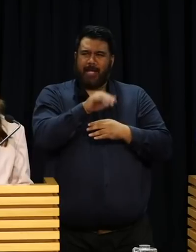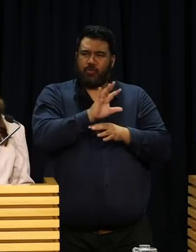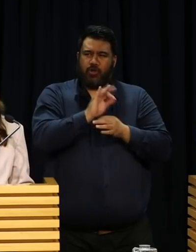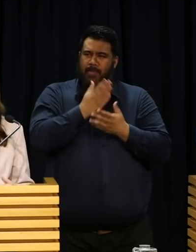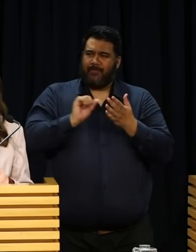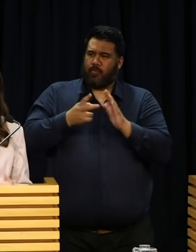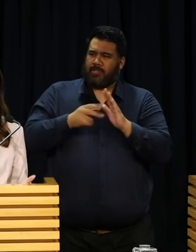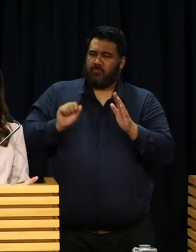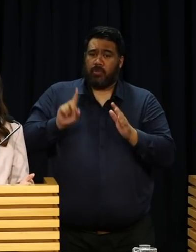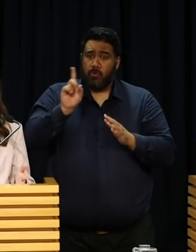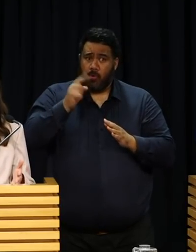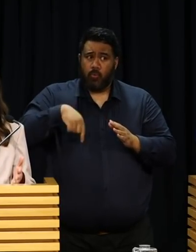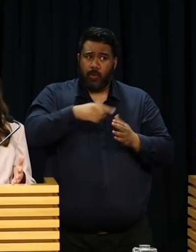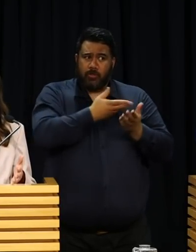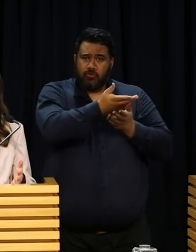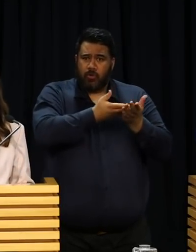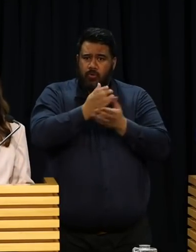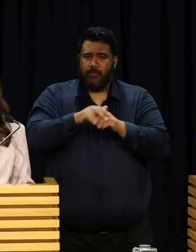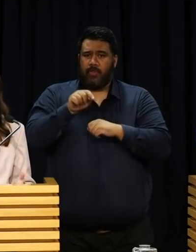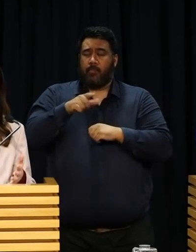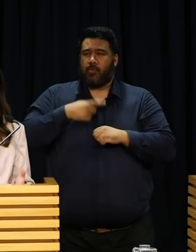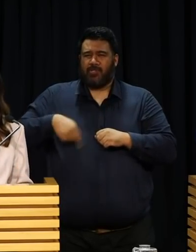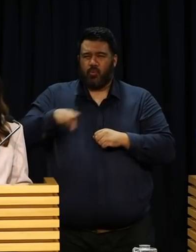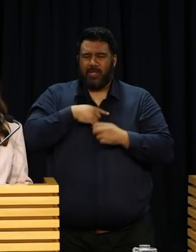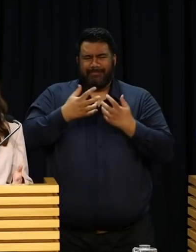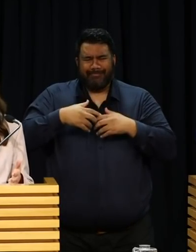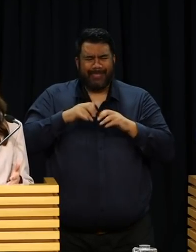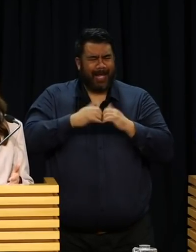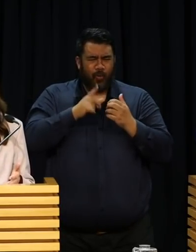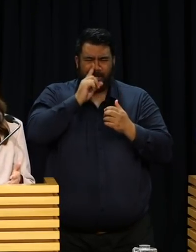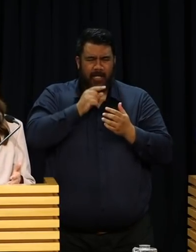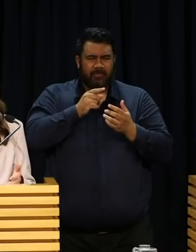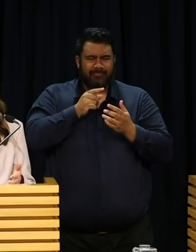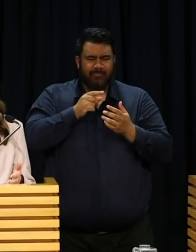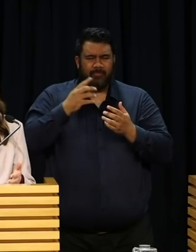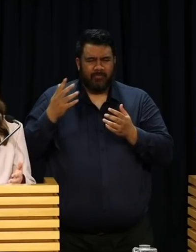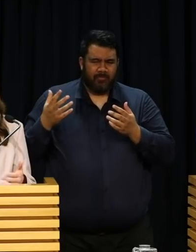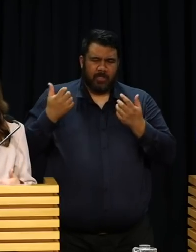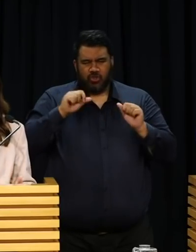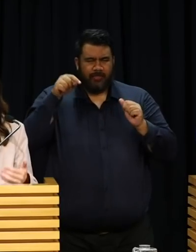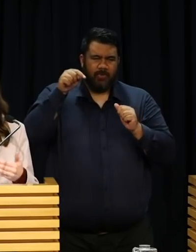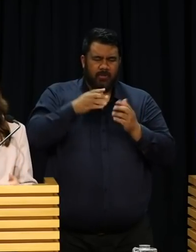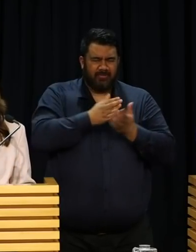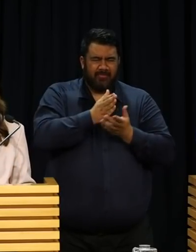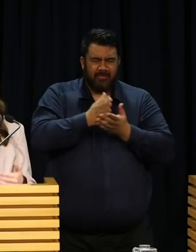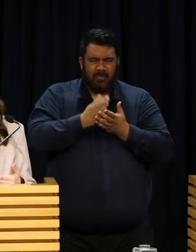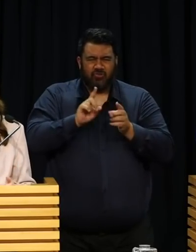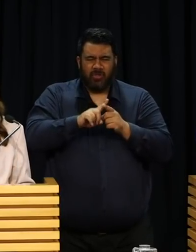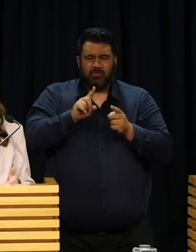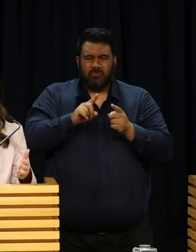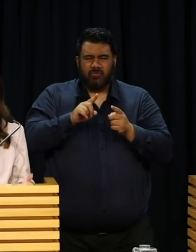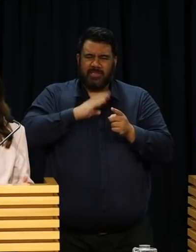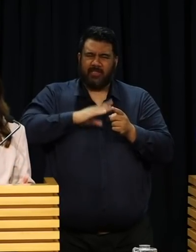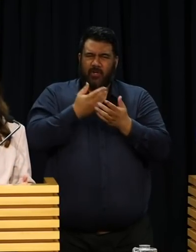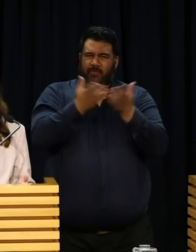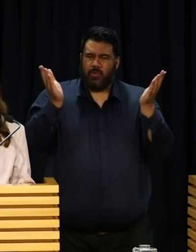government. We consulted on it. We couldn't find a way through that we felt satisfied all of the various concerns that were being raised at that